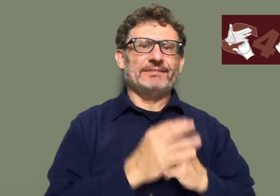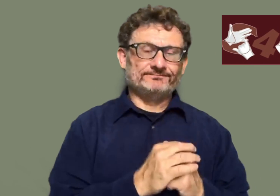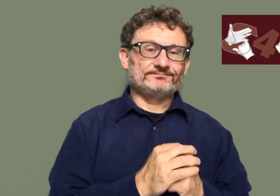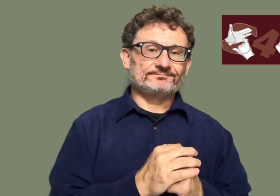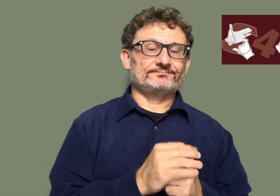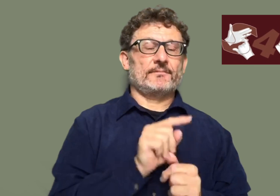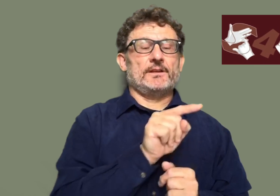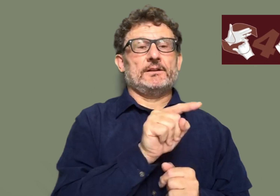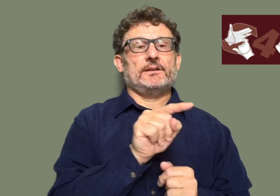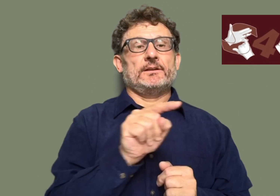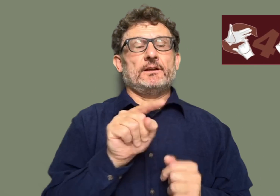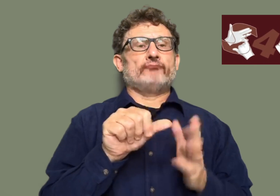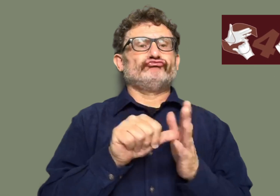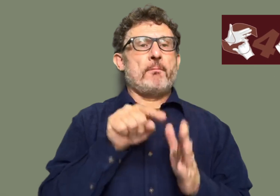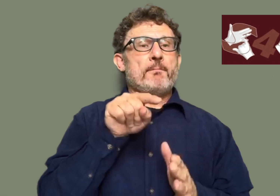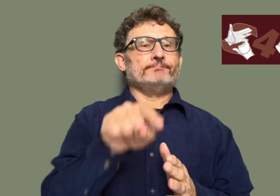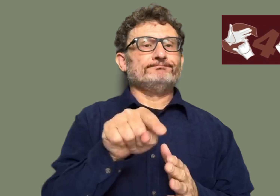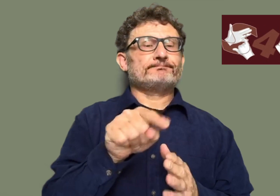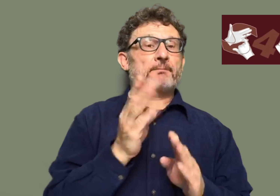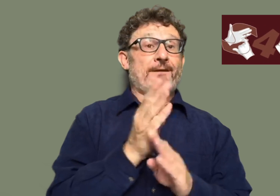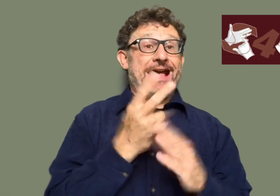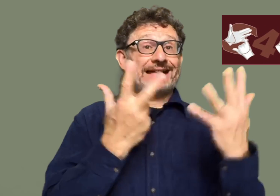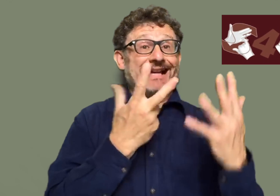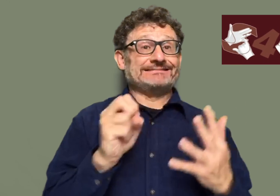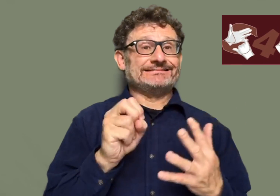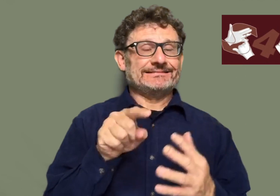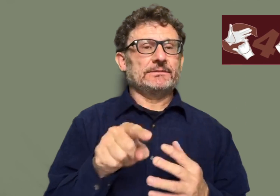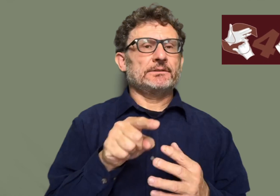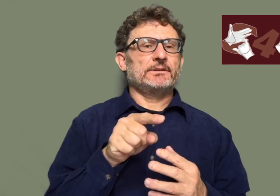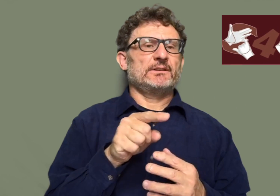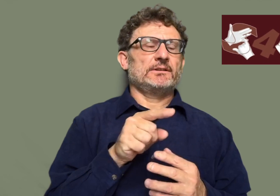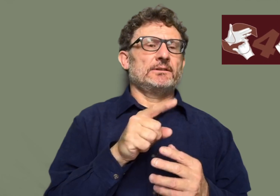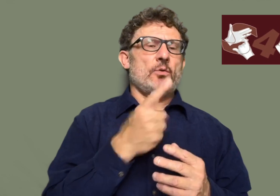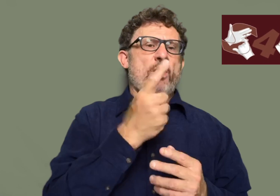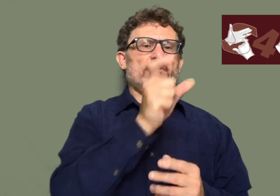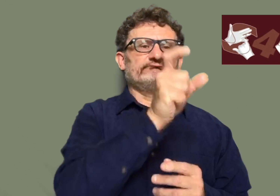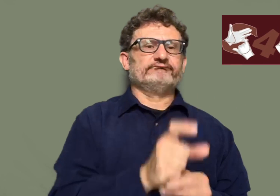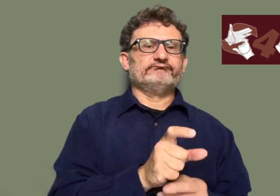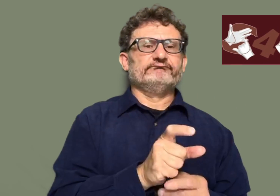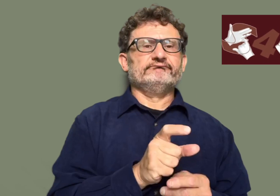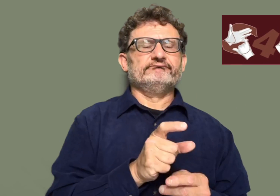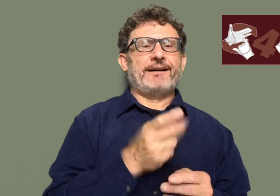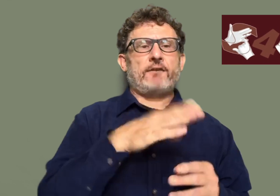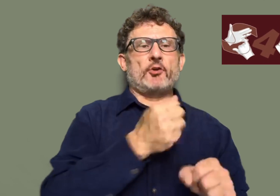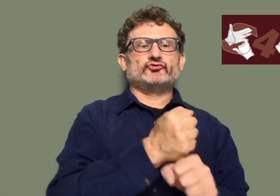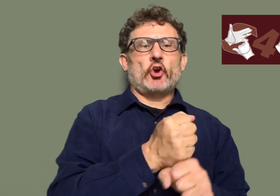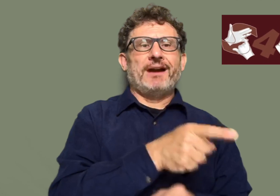language. Now, the problem we had before the 1880s, there was a particular individual who was German.